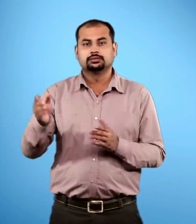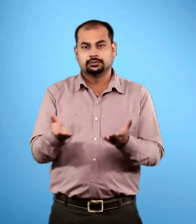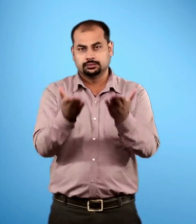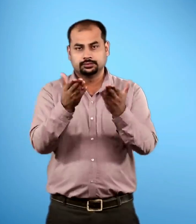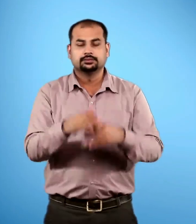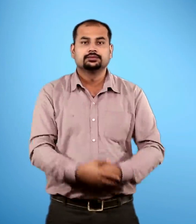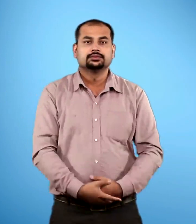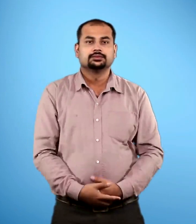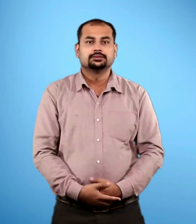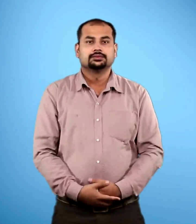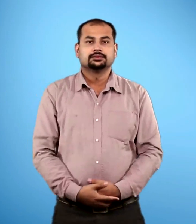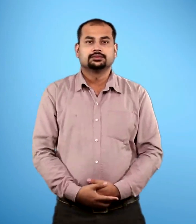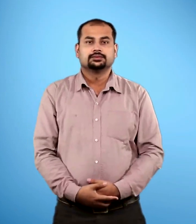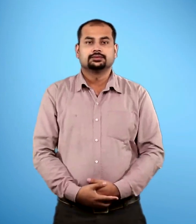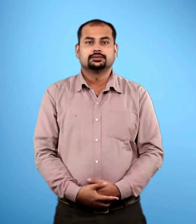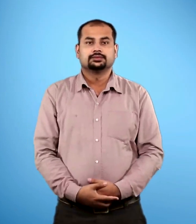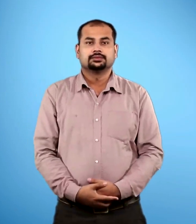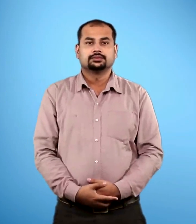tick marking the right one.